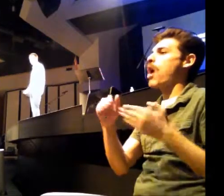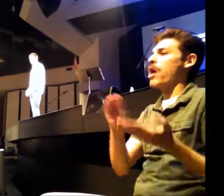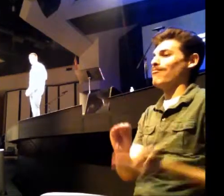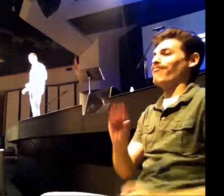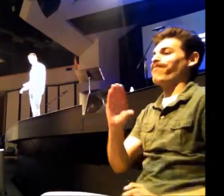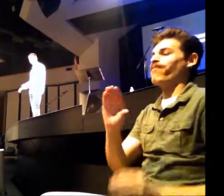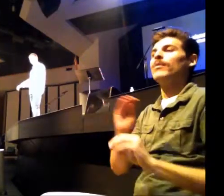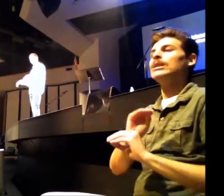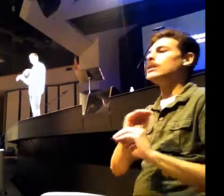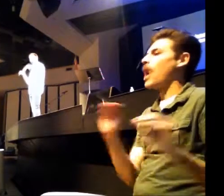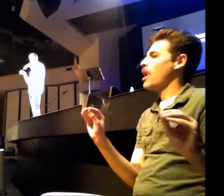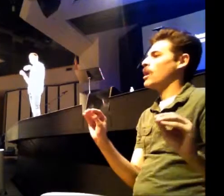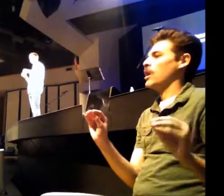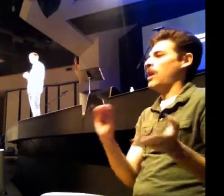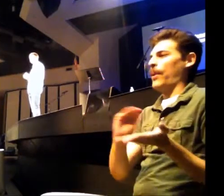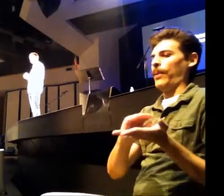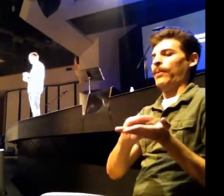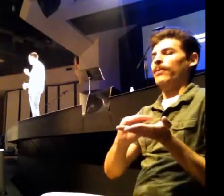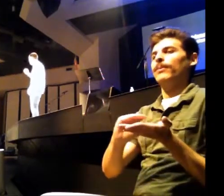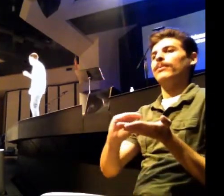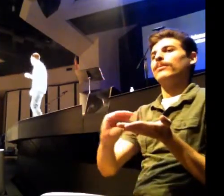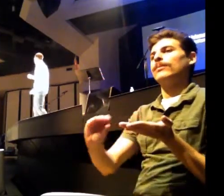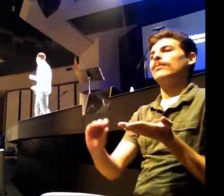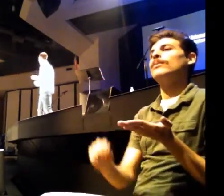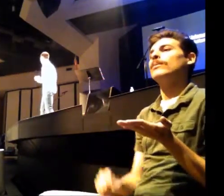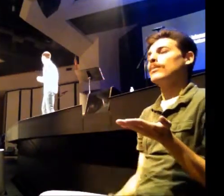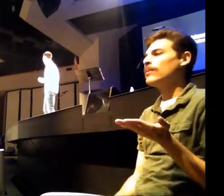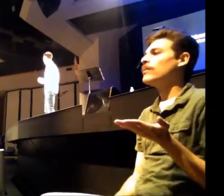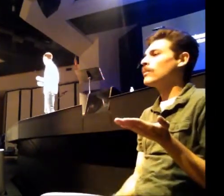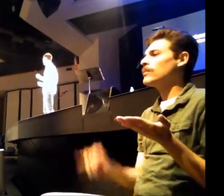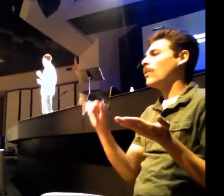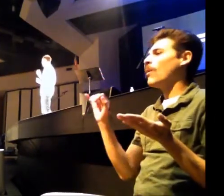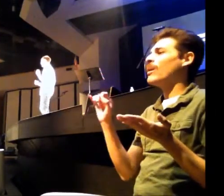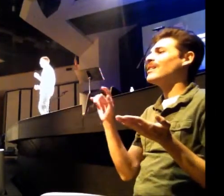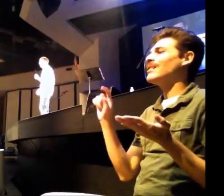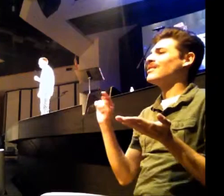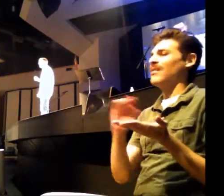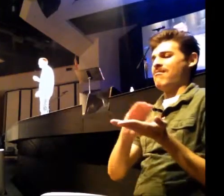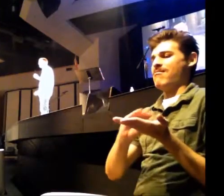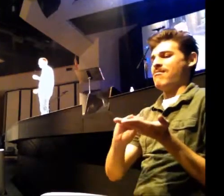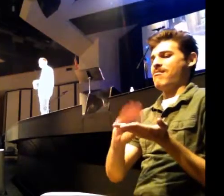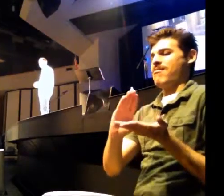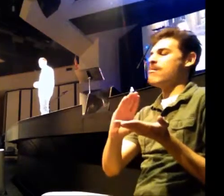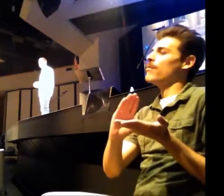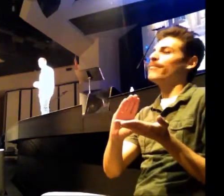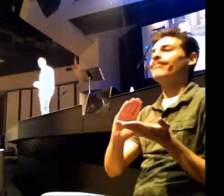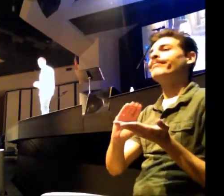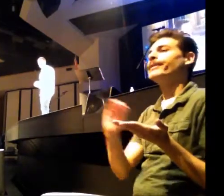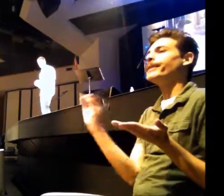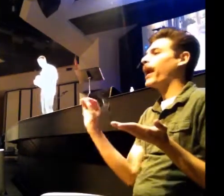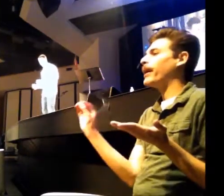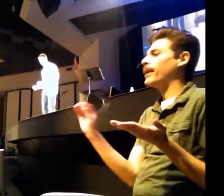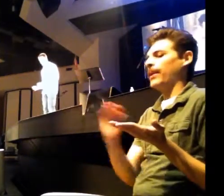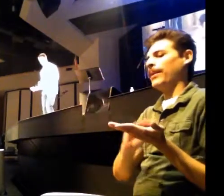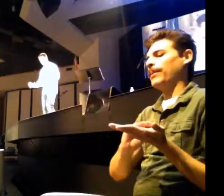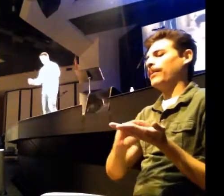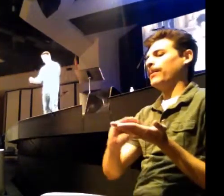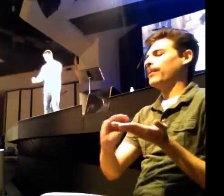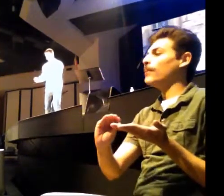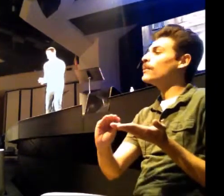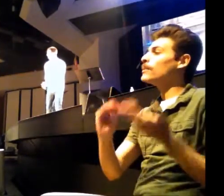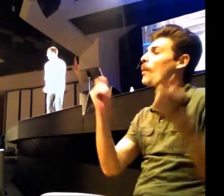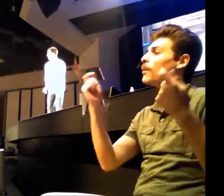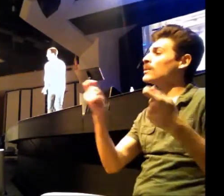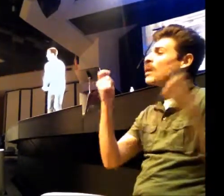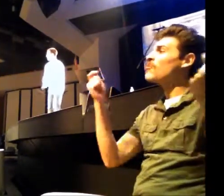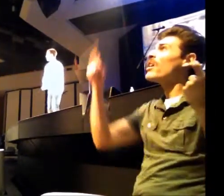leaven makes bread rise. And this is a really amazing feast because it is all about declaring a God who moves us